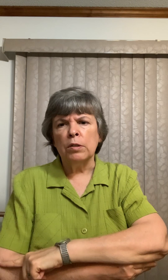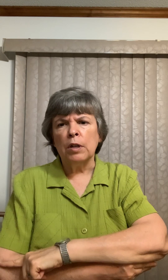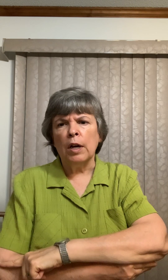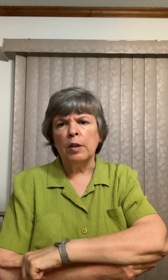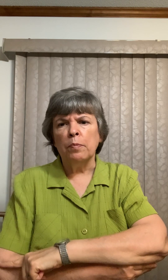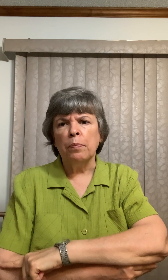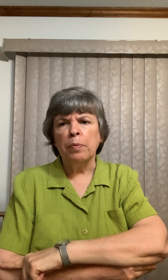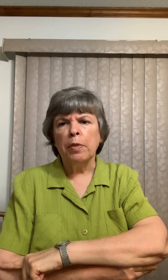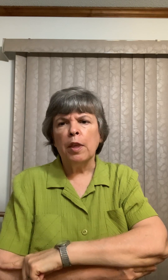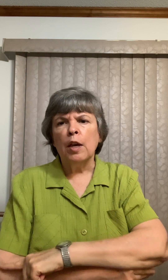sky.